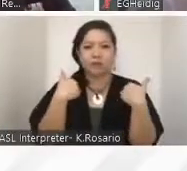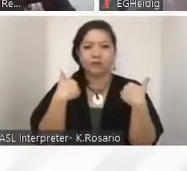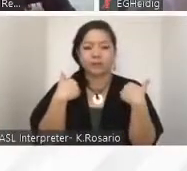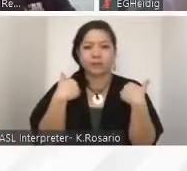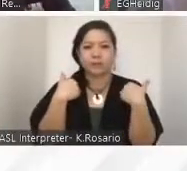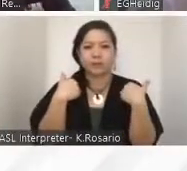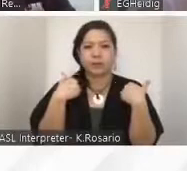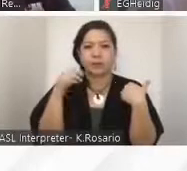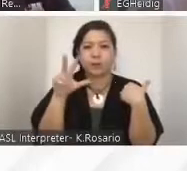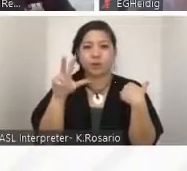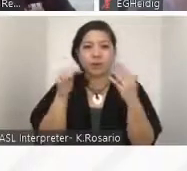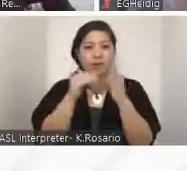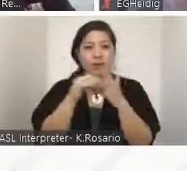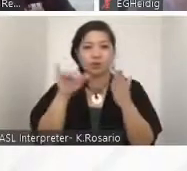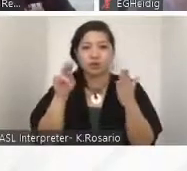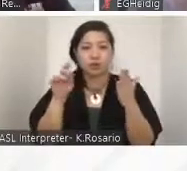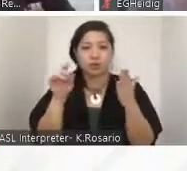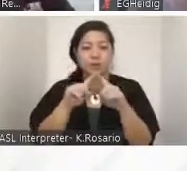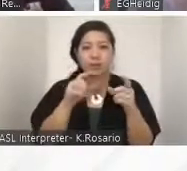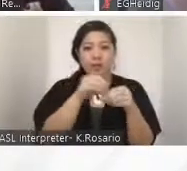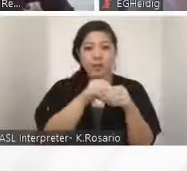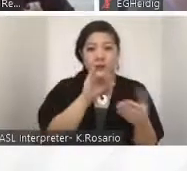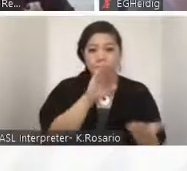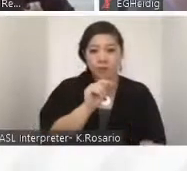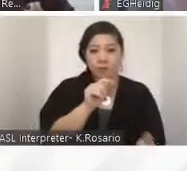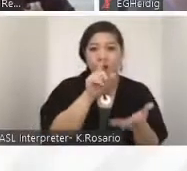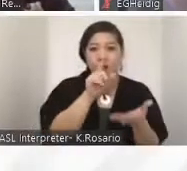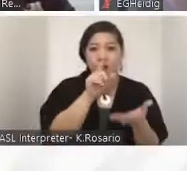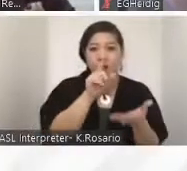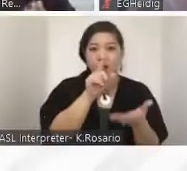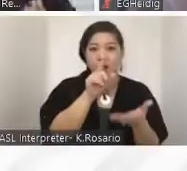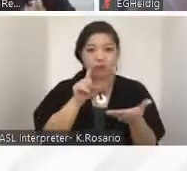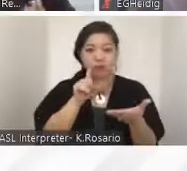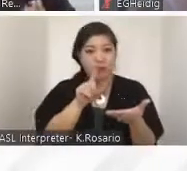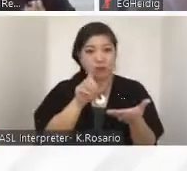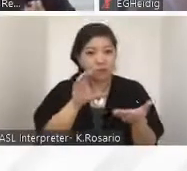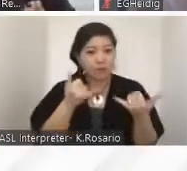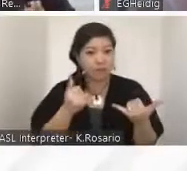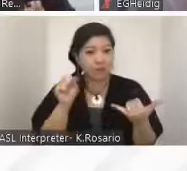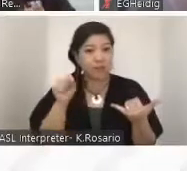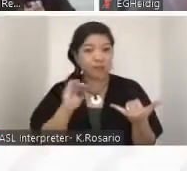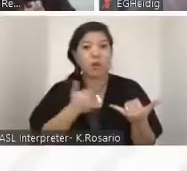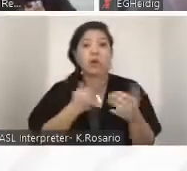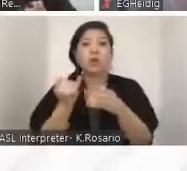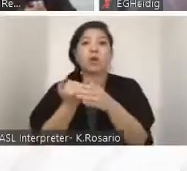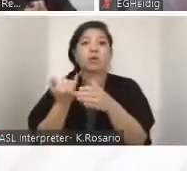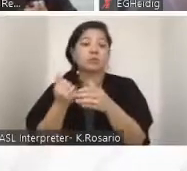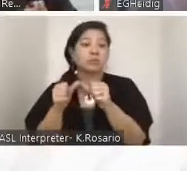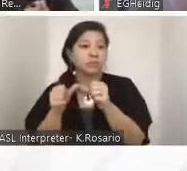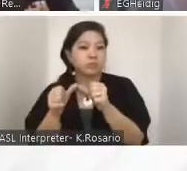June. Our actual number in October is less than 100. Yes, our quarantine